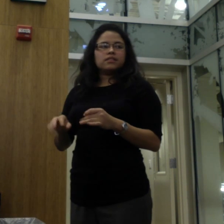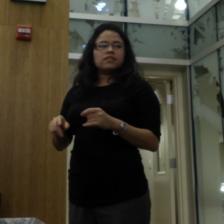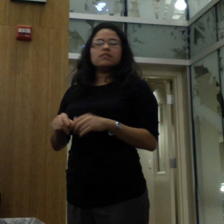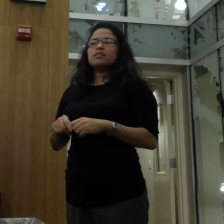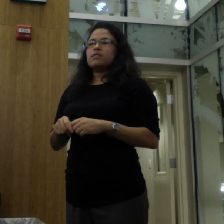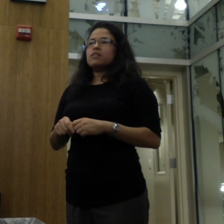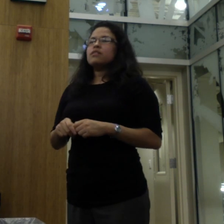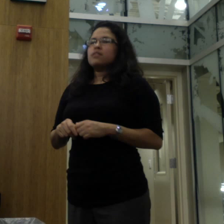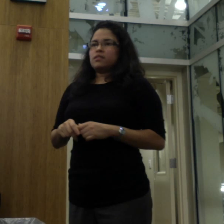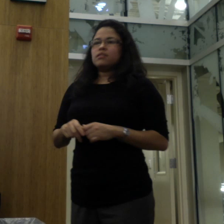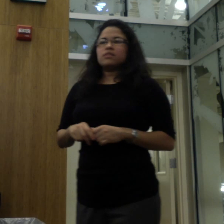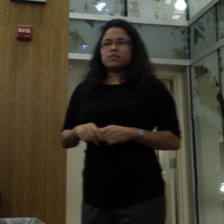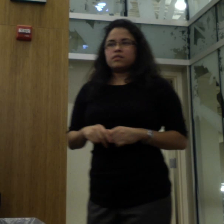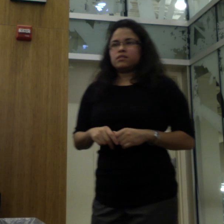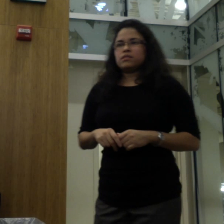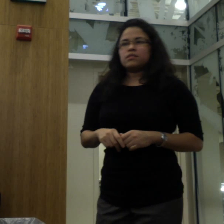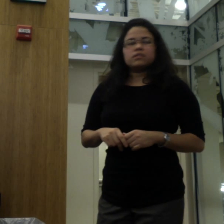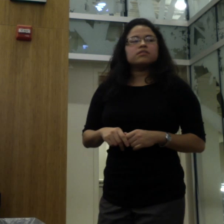Write that down.